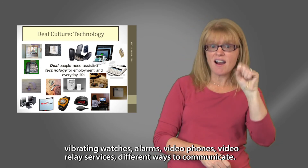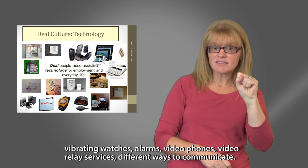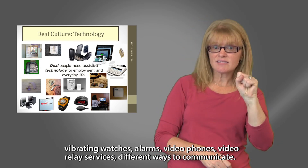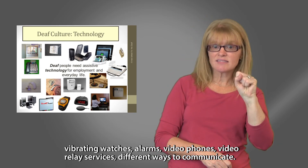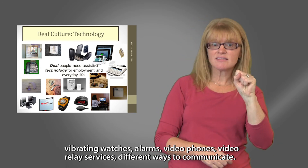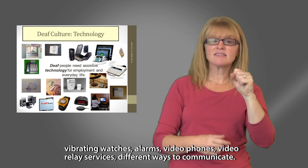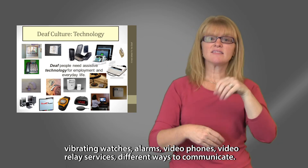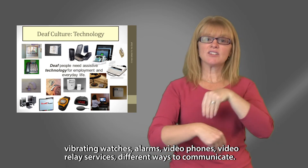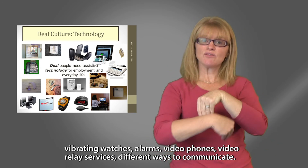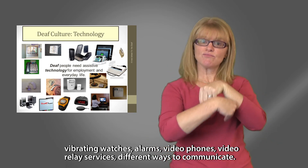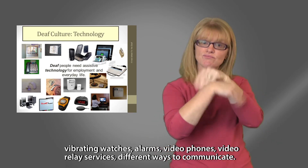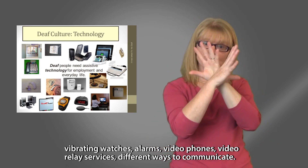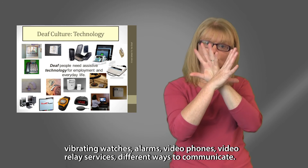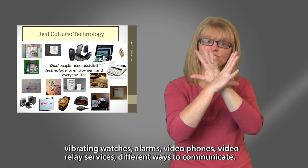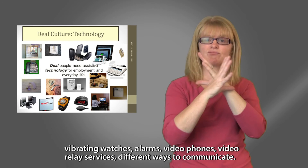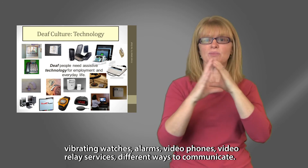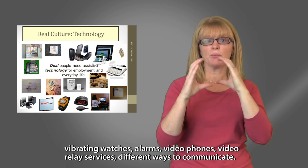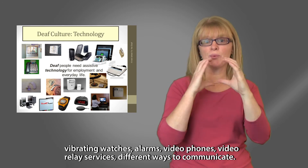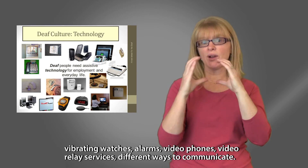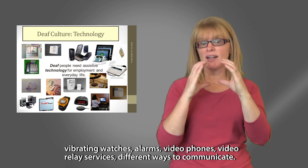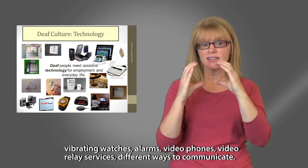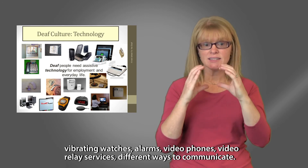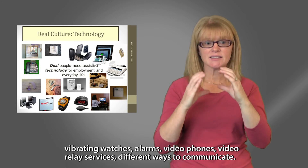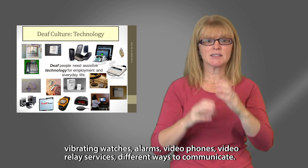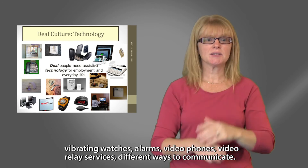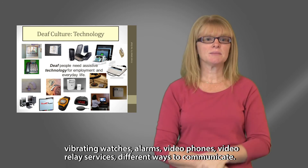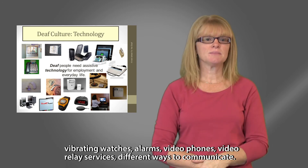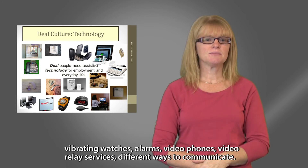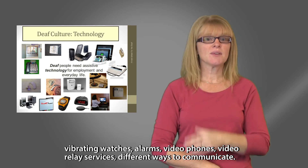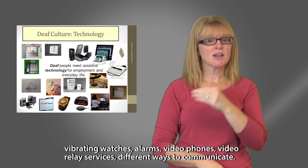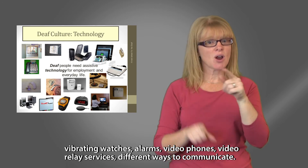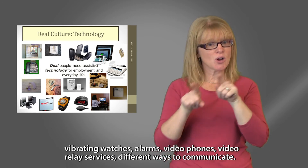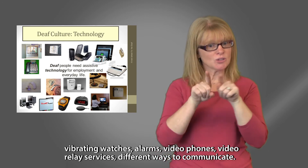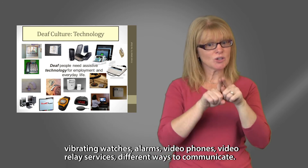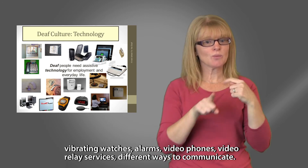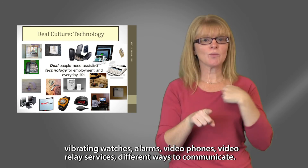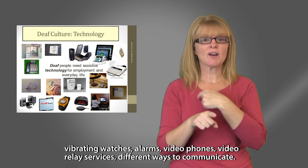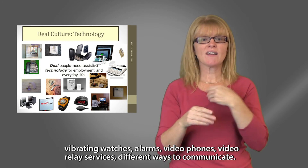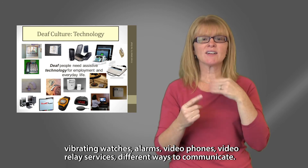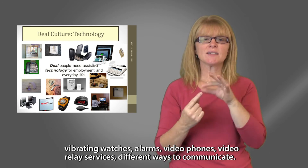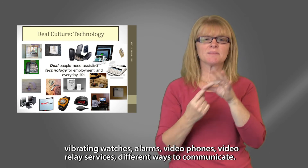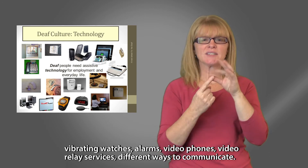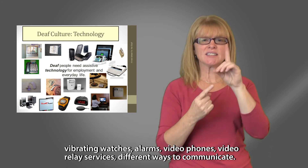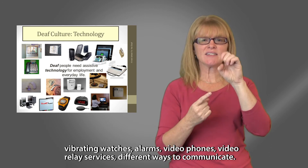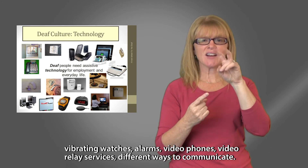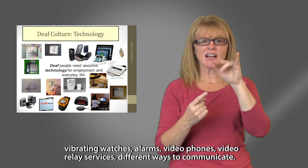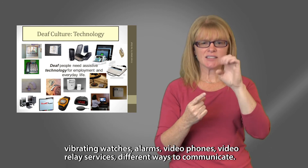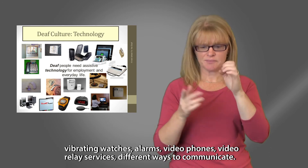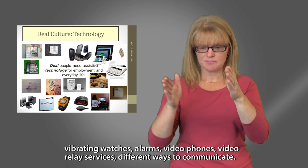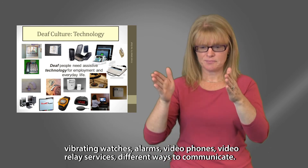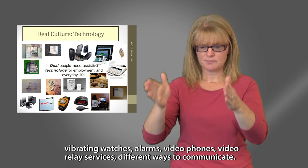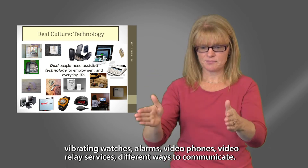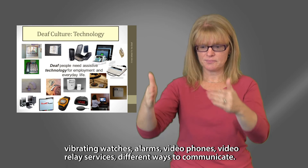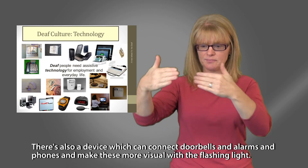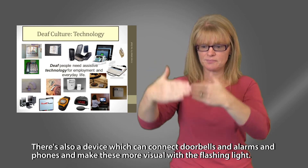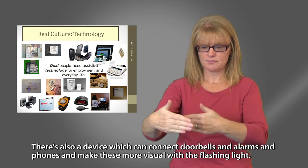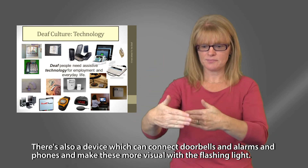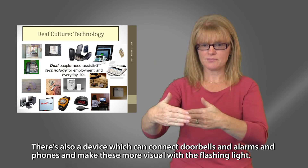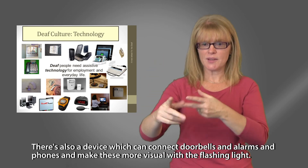video phones, video relay services, different ways to communicate. There's